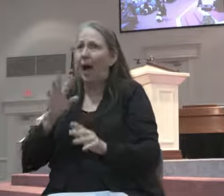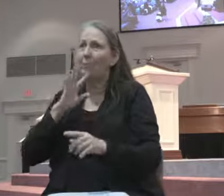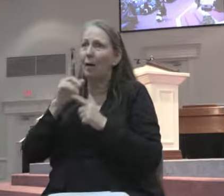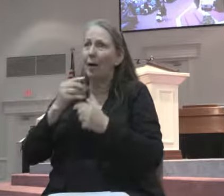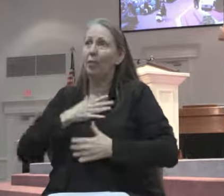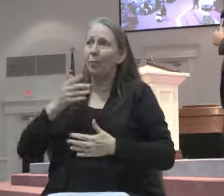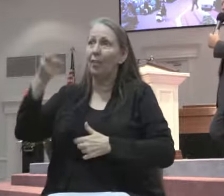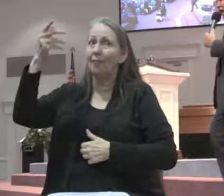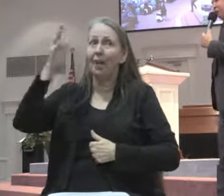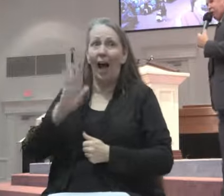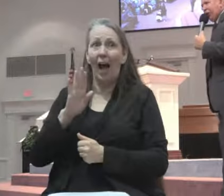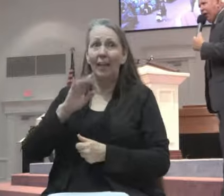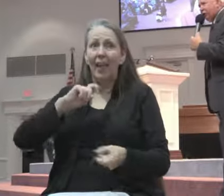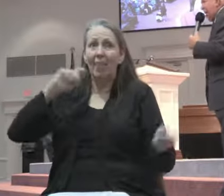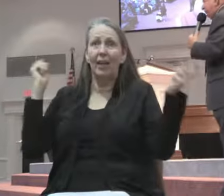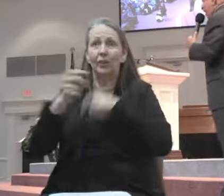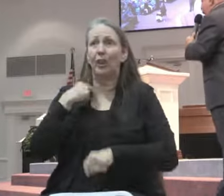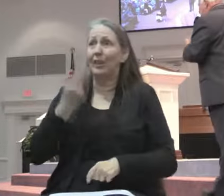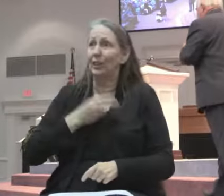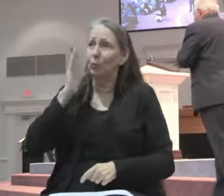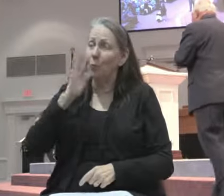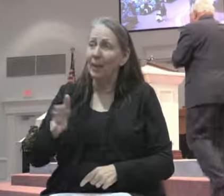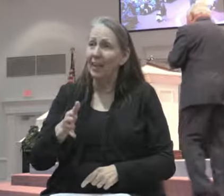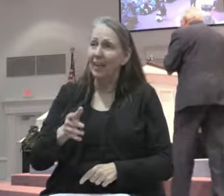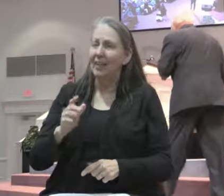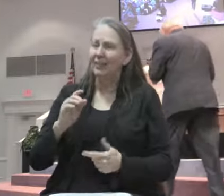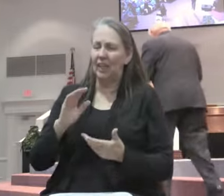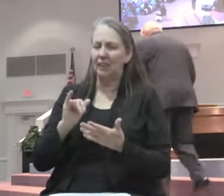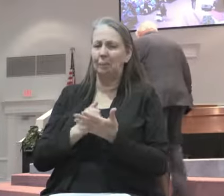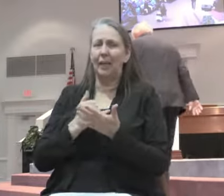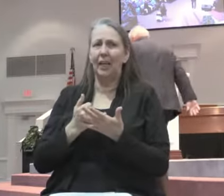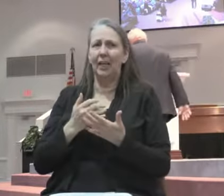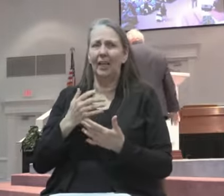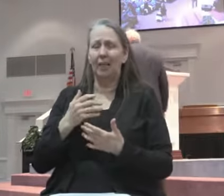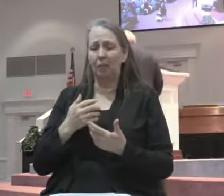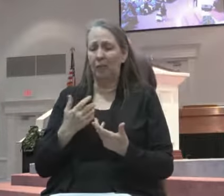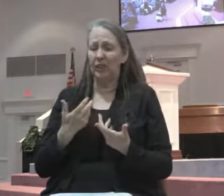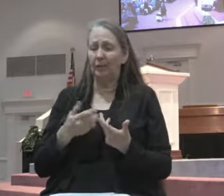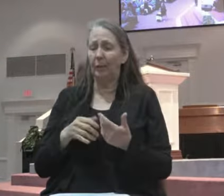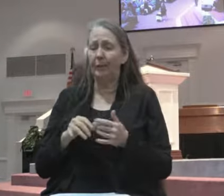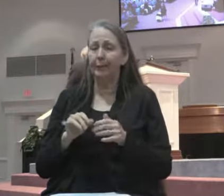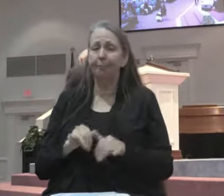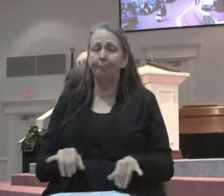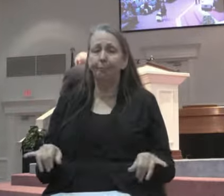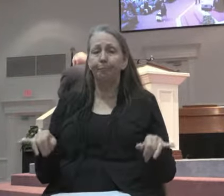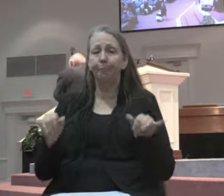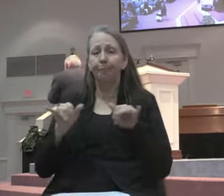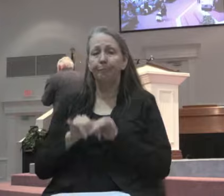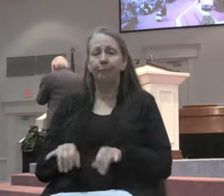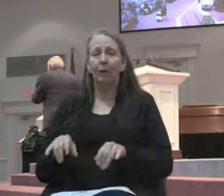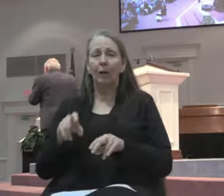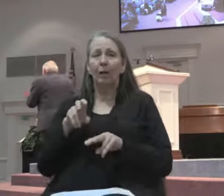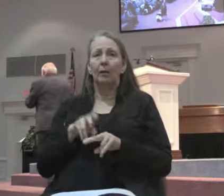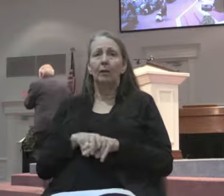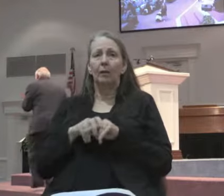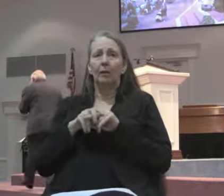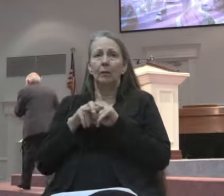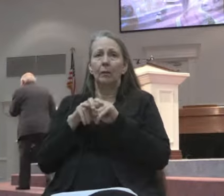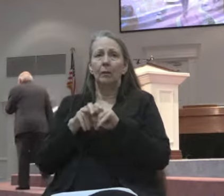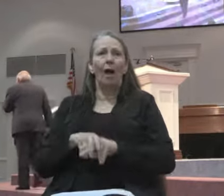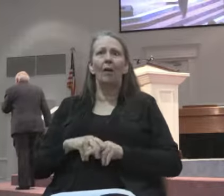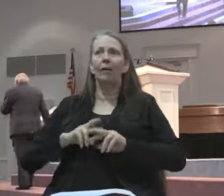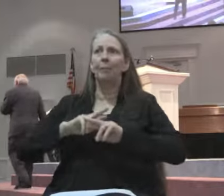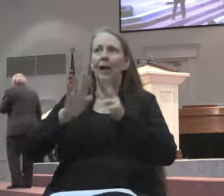of God that changes us from just being bones, just being bodies that are dead. You are